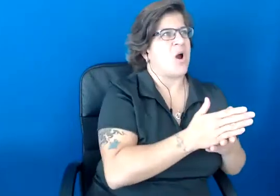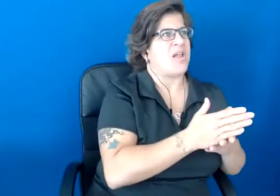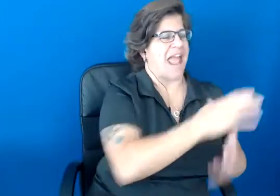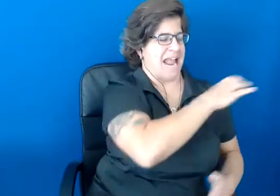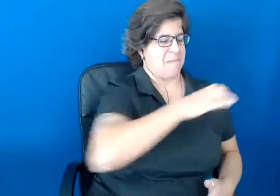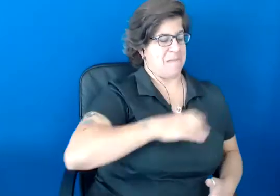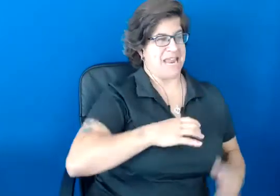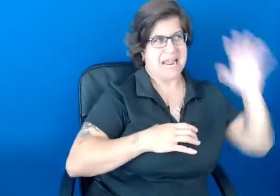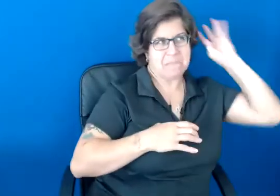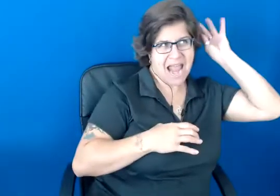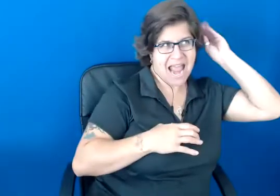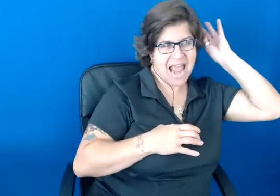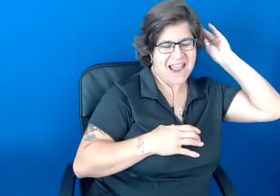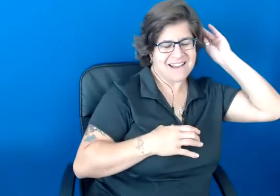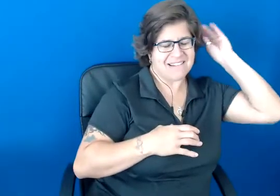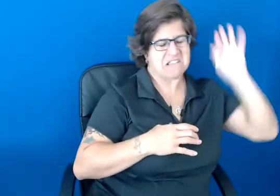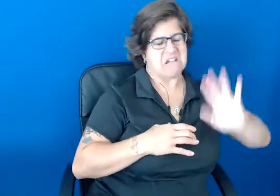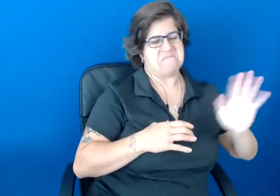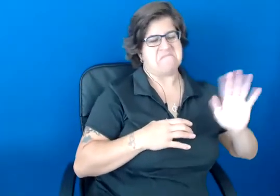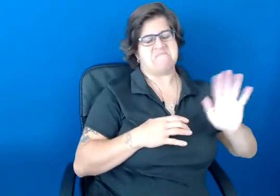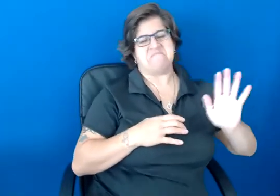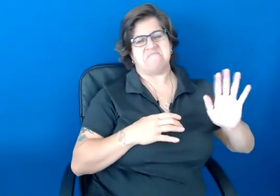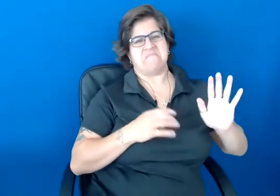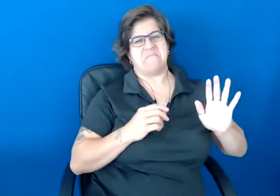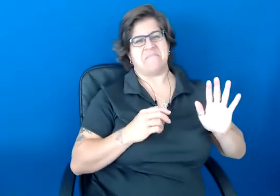in the head is like, no,